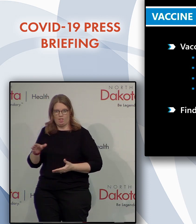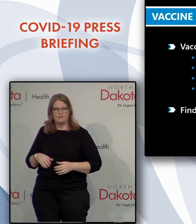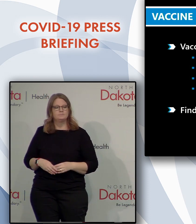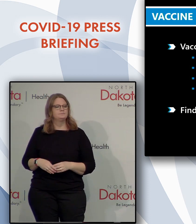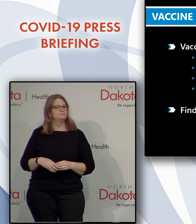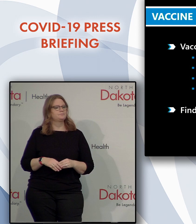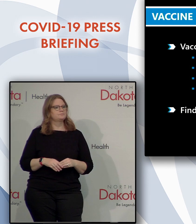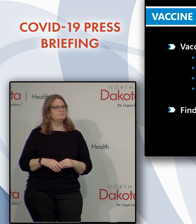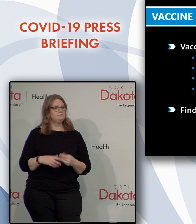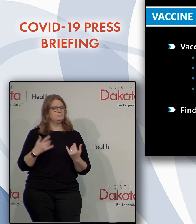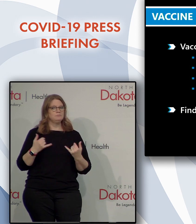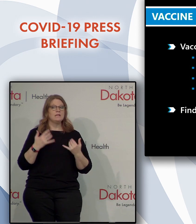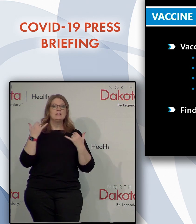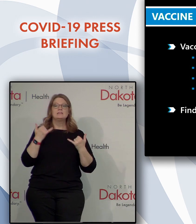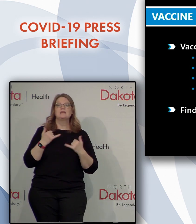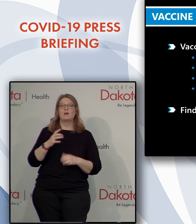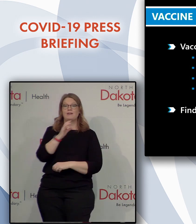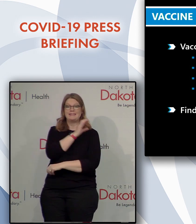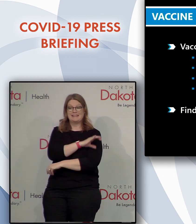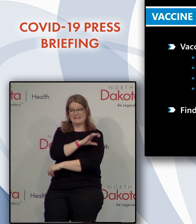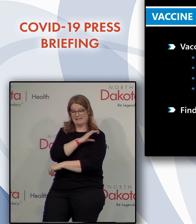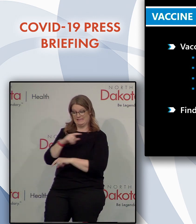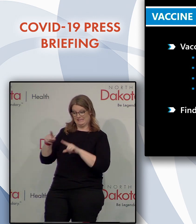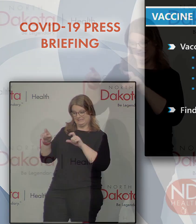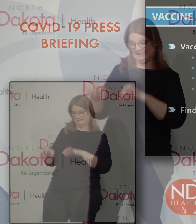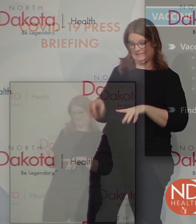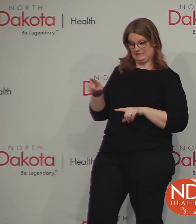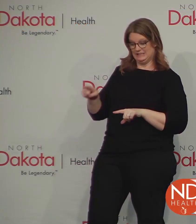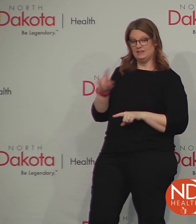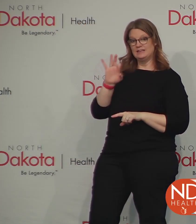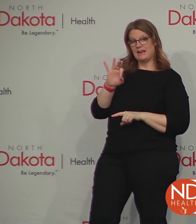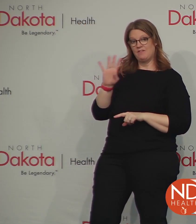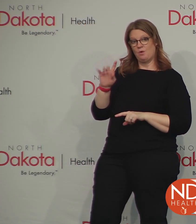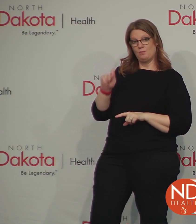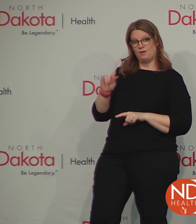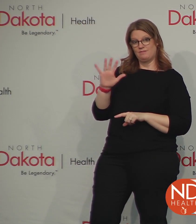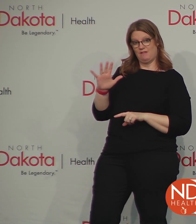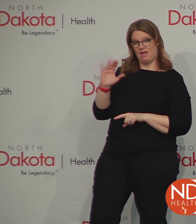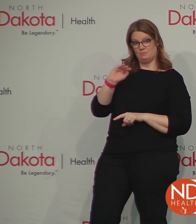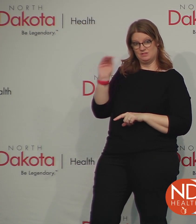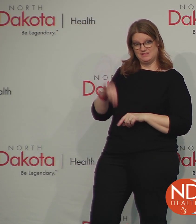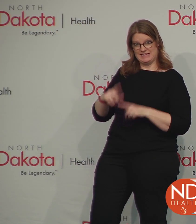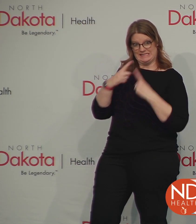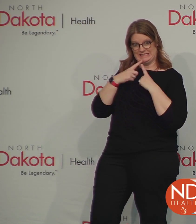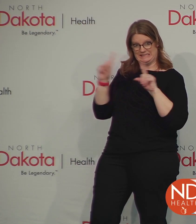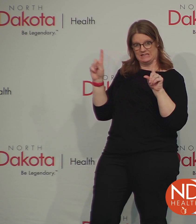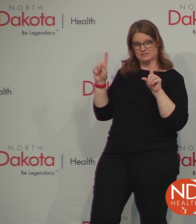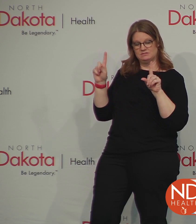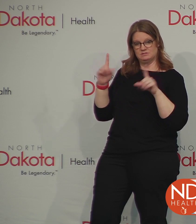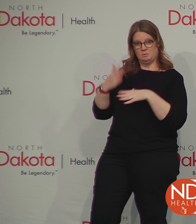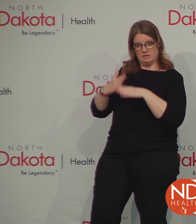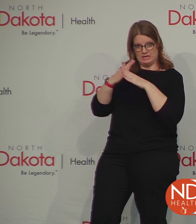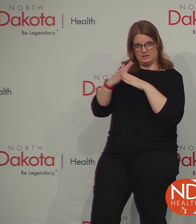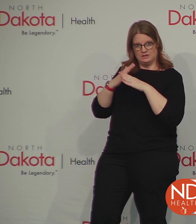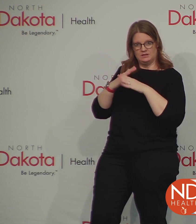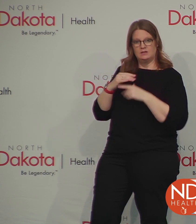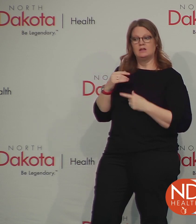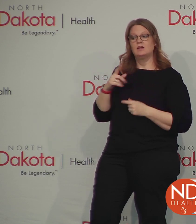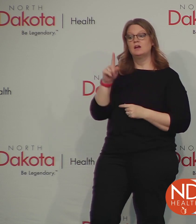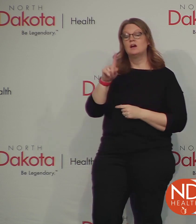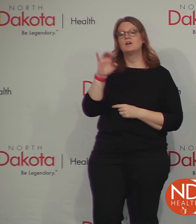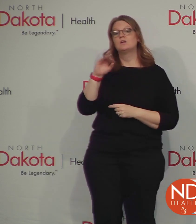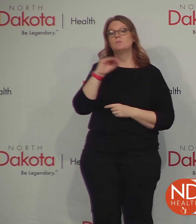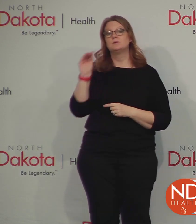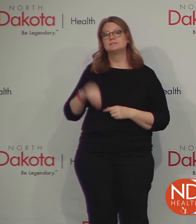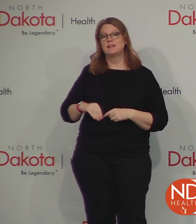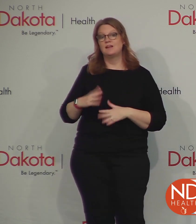In the clinical trial data, as I stated, it had a 94.5% efficacy. It had 100% efficacy